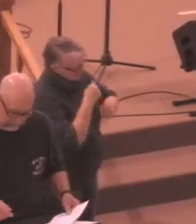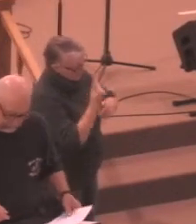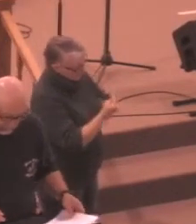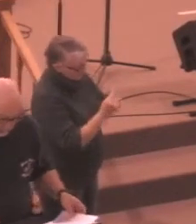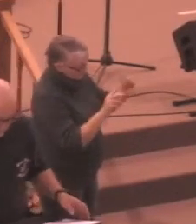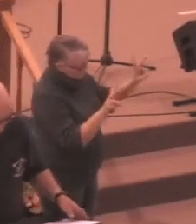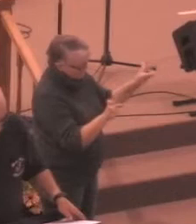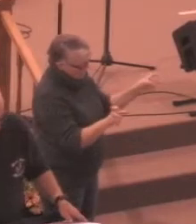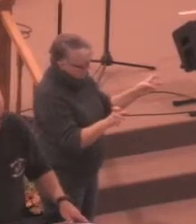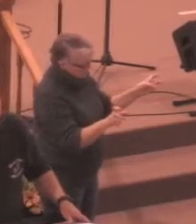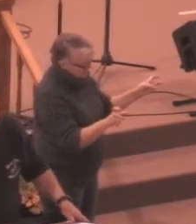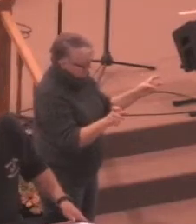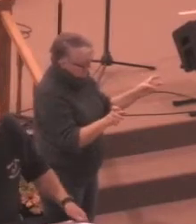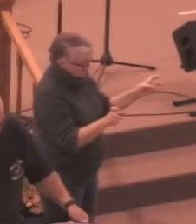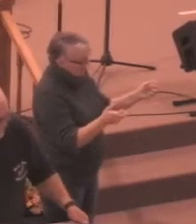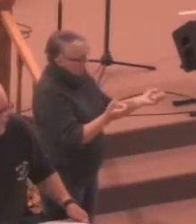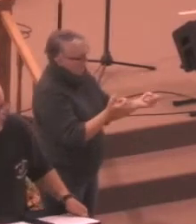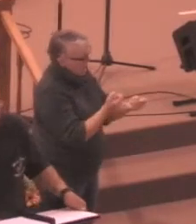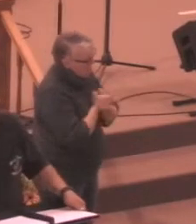yourself." So,